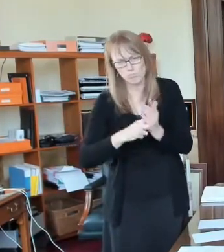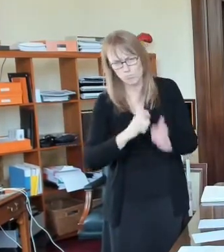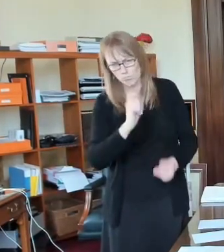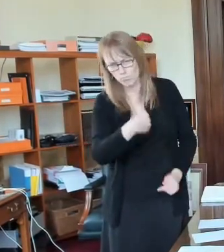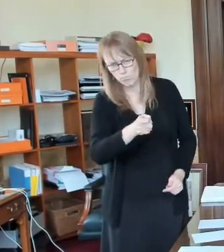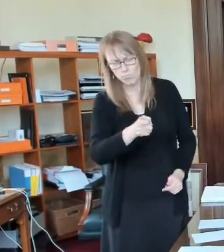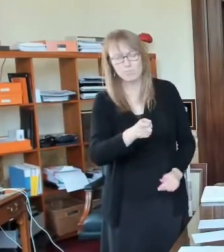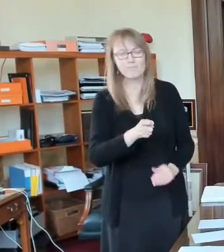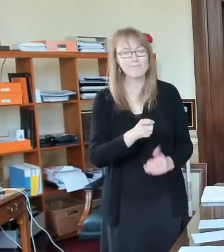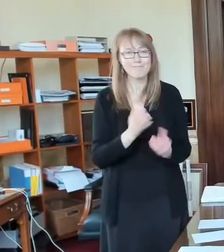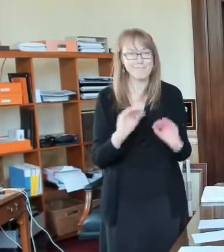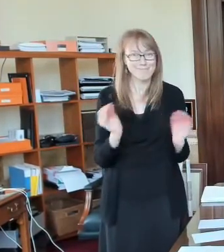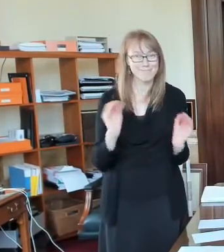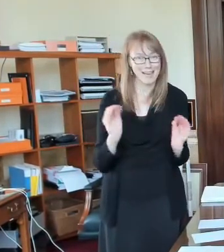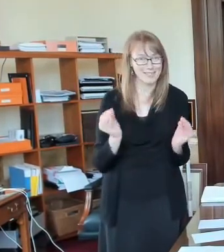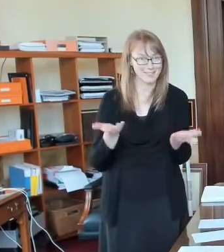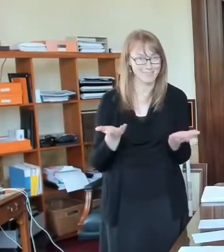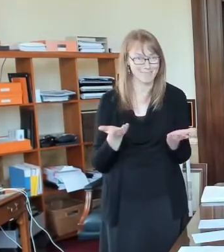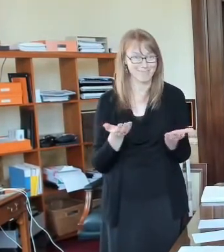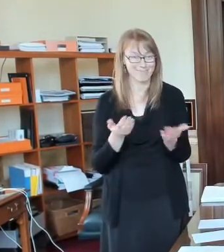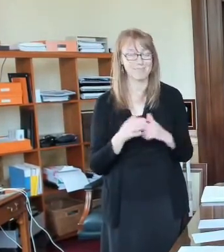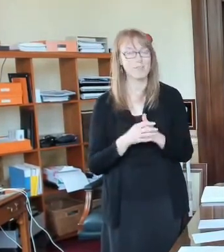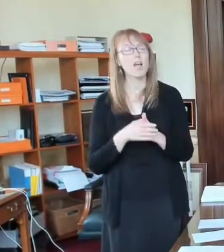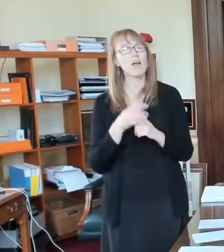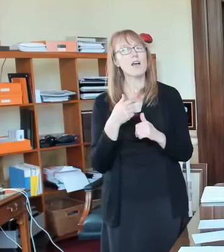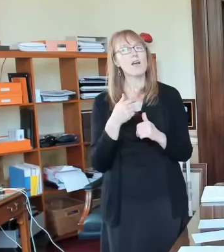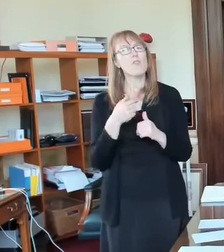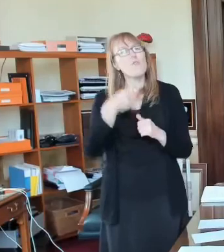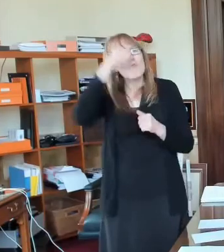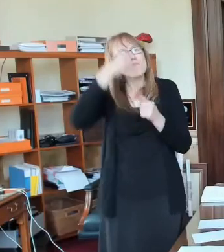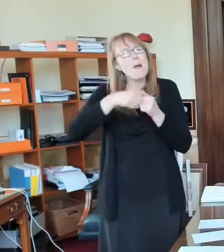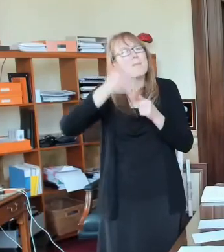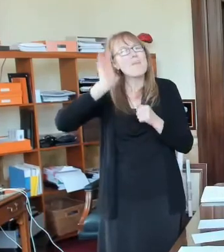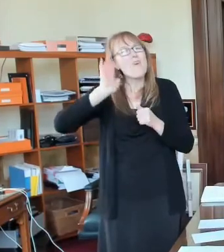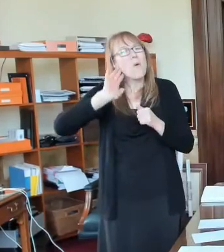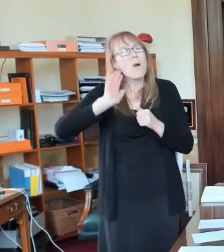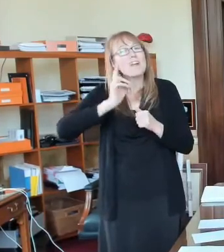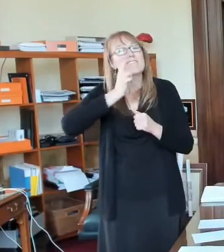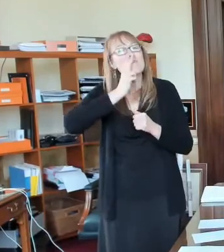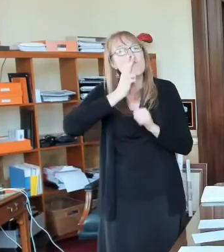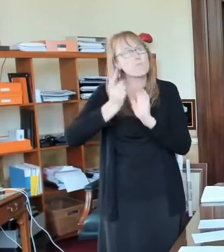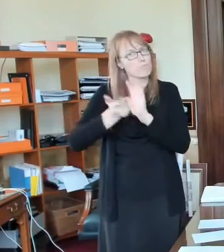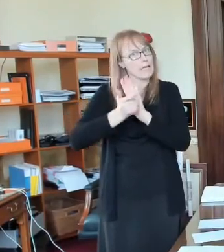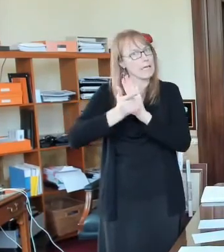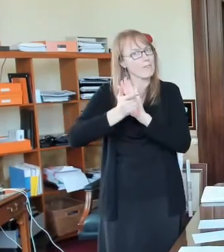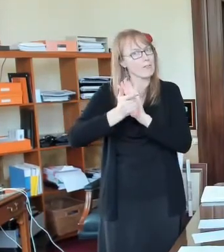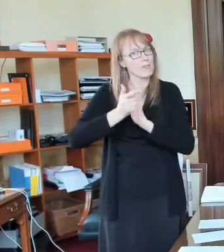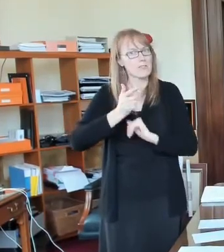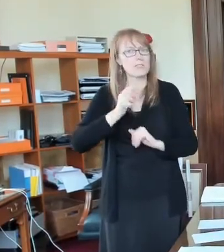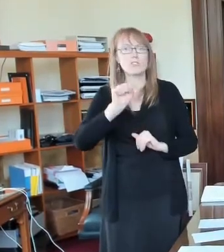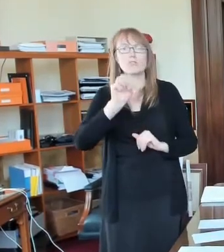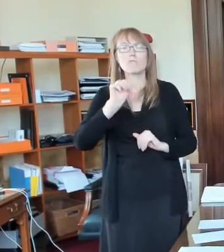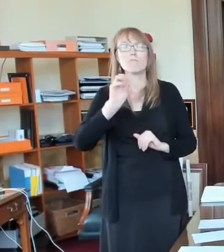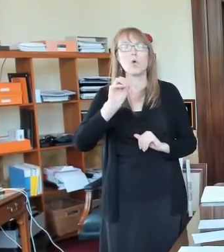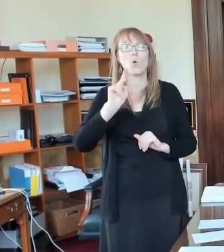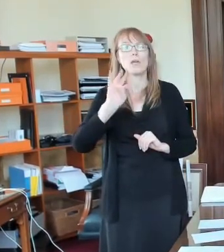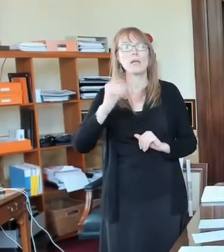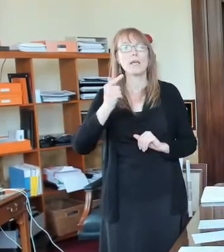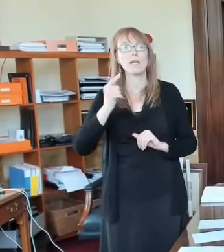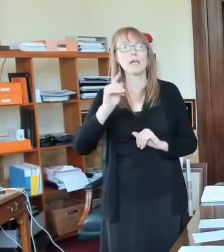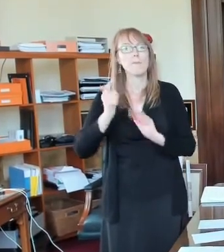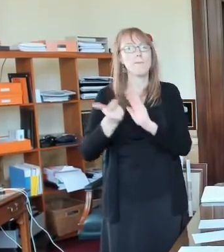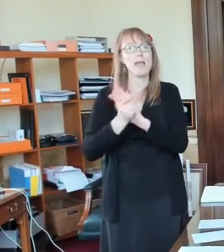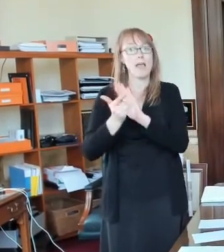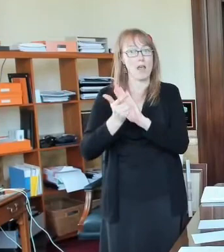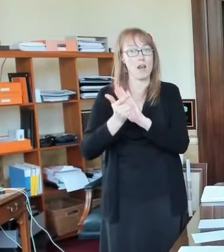maybe a week ago. Do you remember when the smoking ban came into play? It's not the same thing, but a little bit